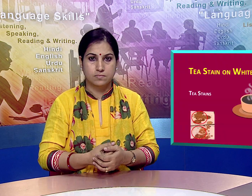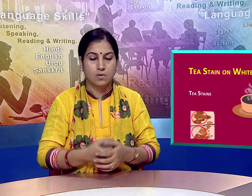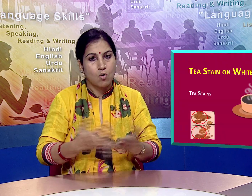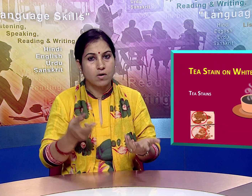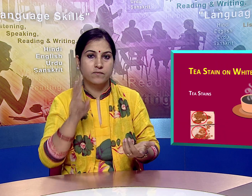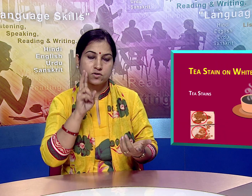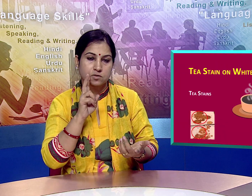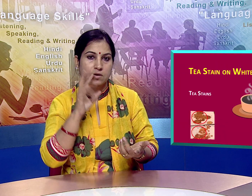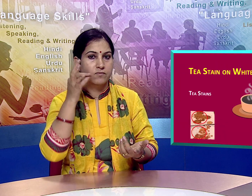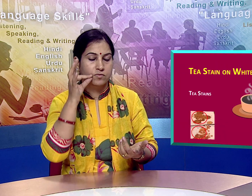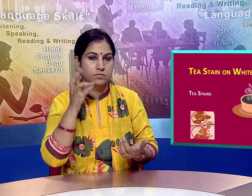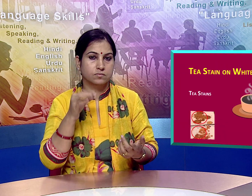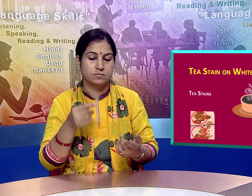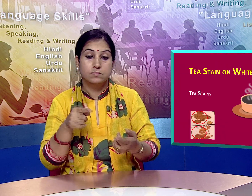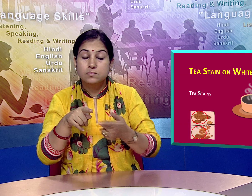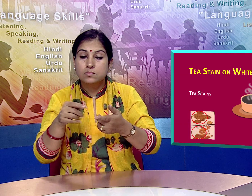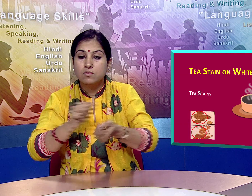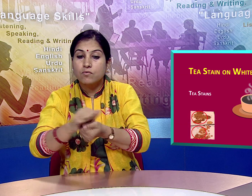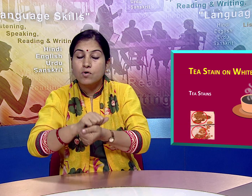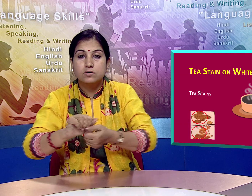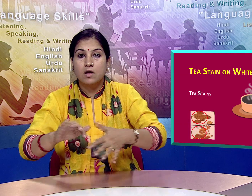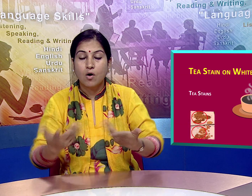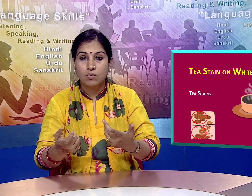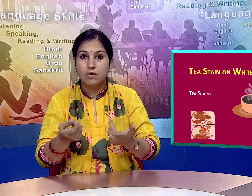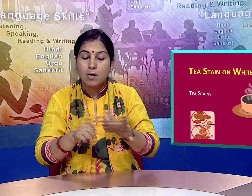In case of white cotton clothes,